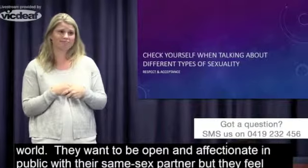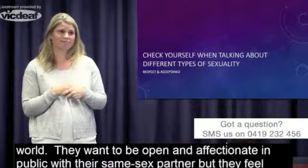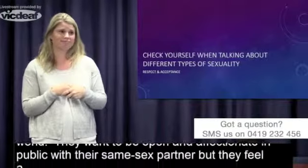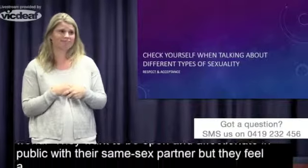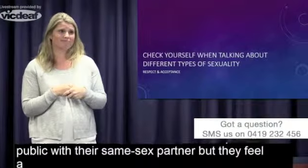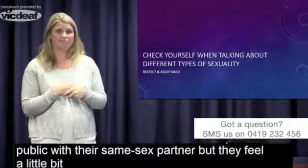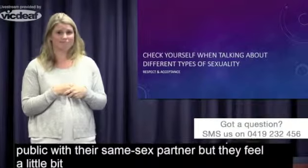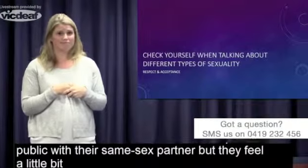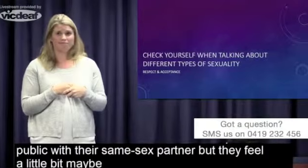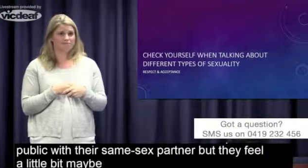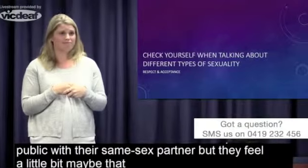they can't do that without judgment.